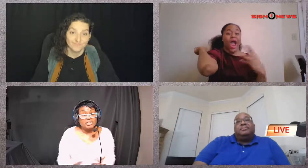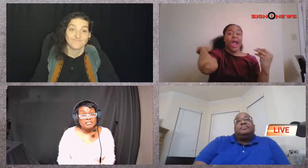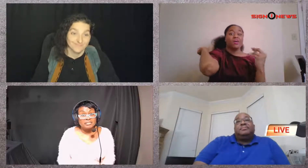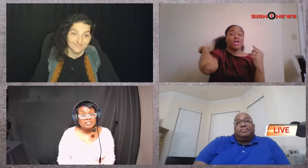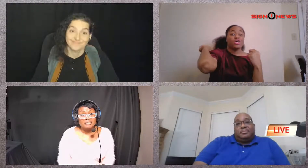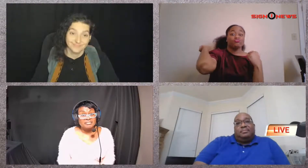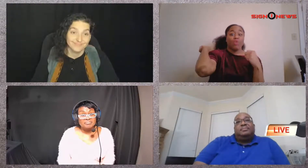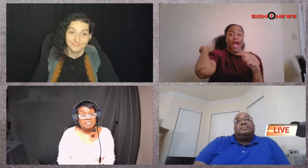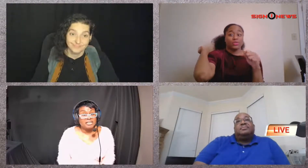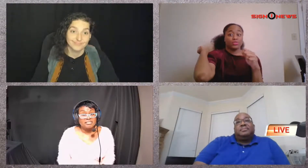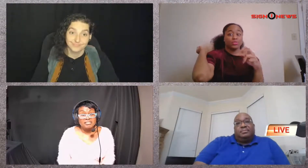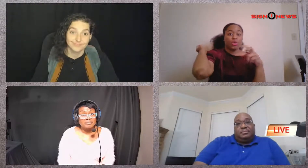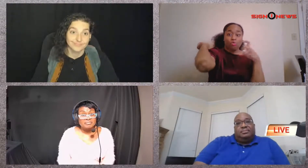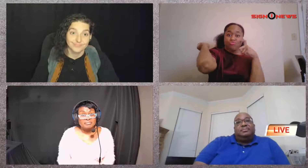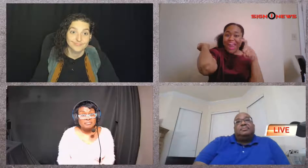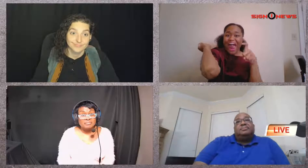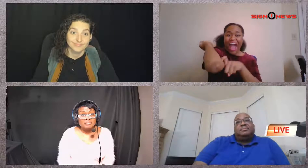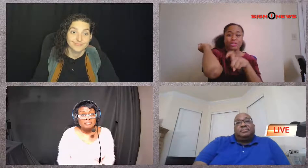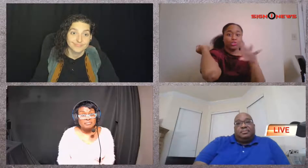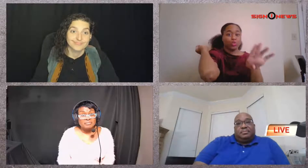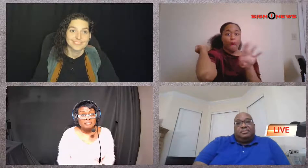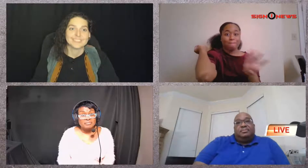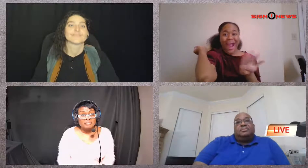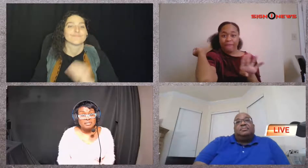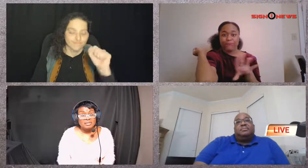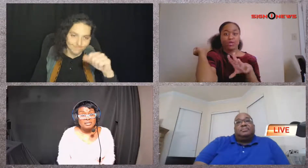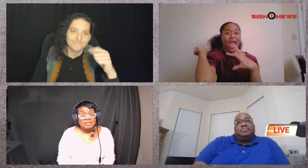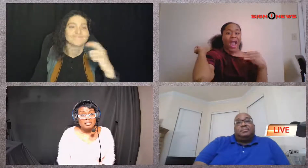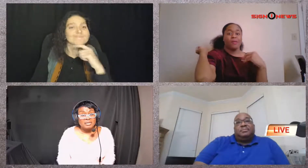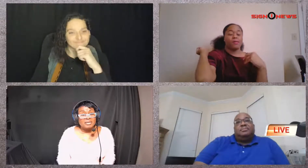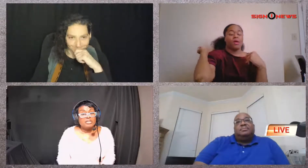Have a conversation. Discuss it.